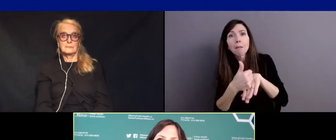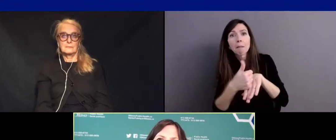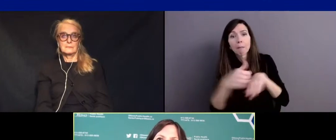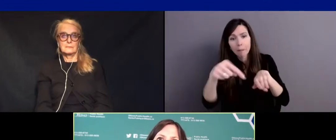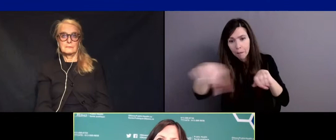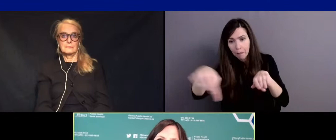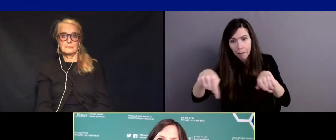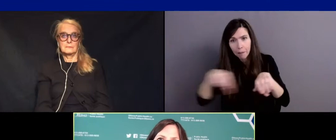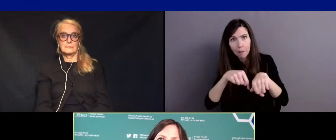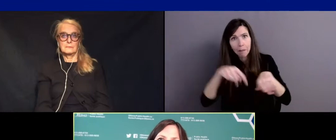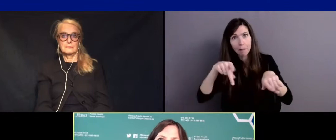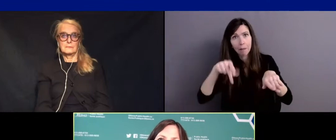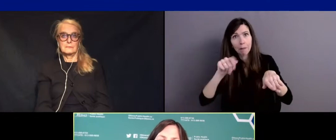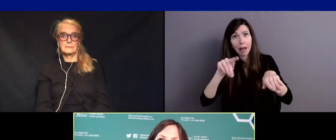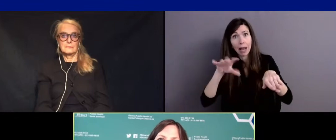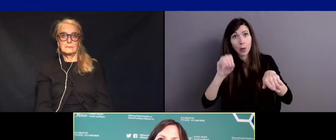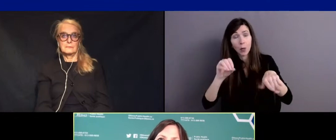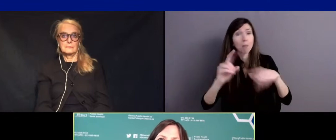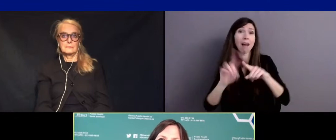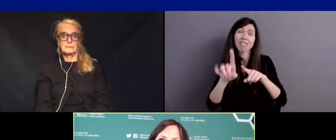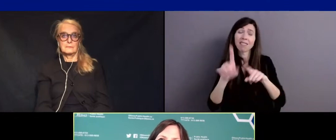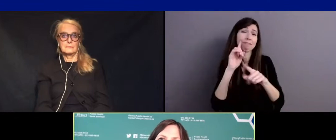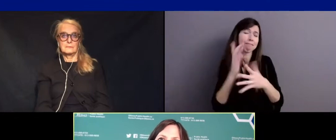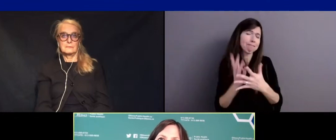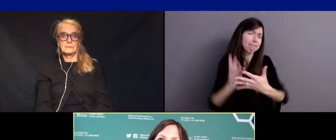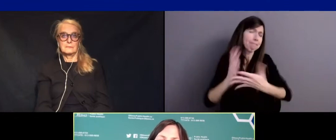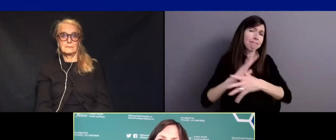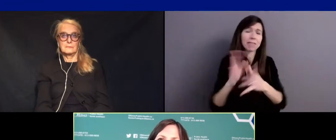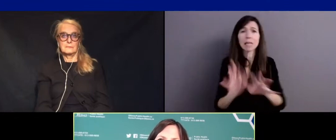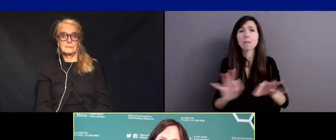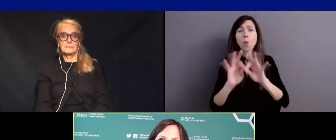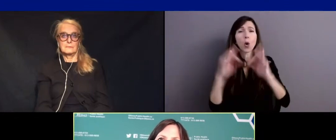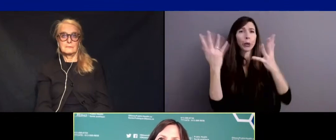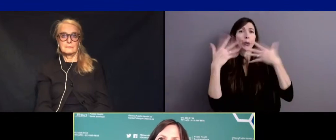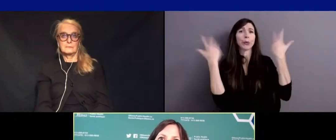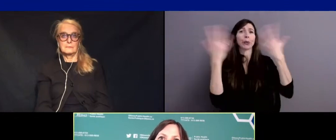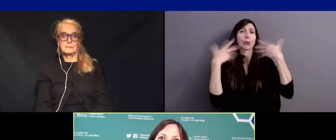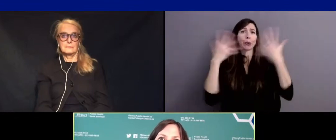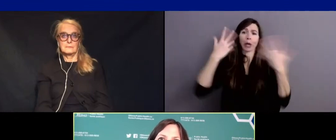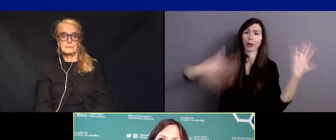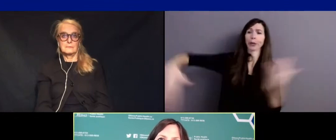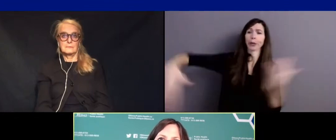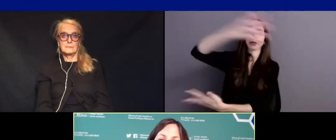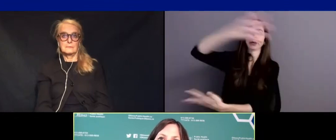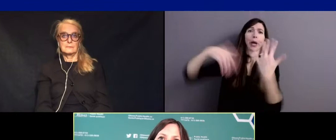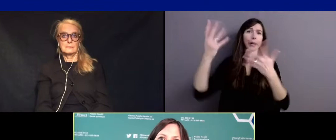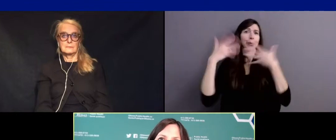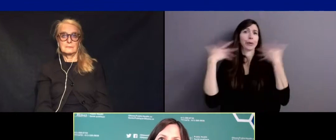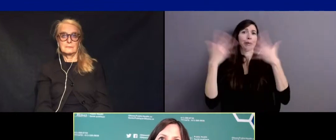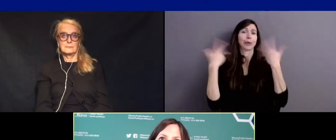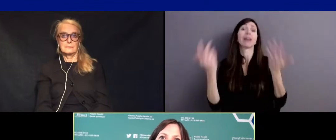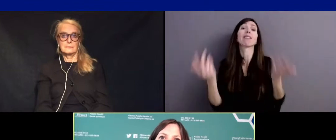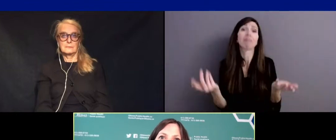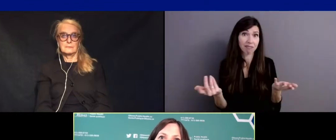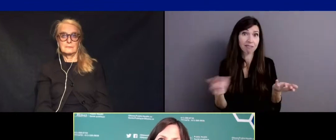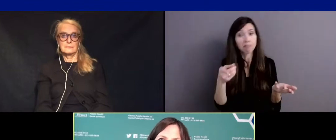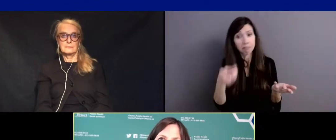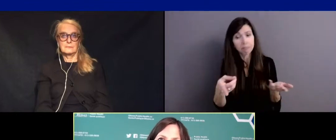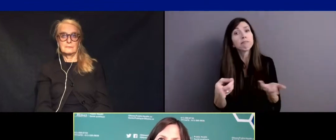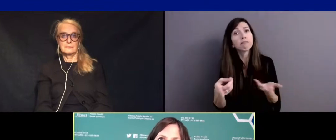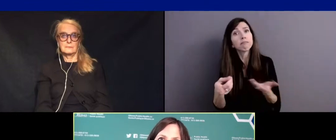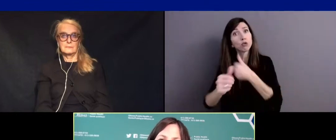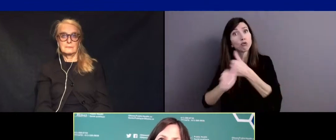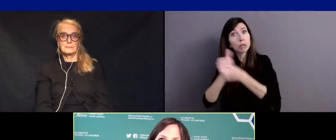to maintain ventilation. You know, that the idea of the patio is that it's lower risk because it's outdoors and there's more